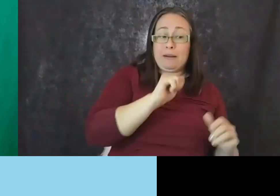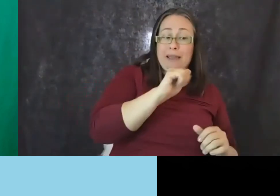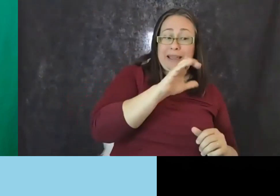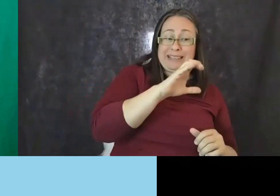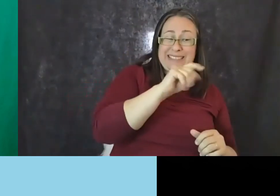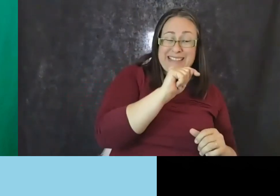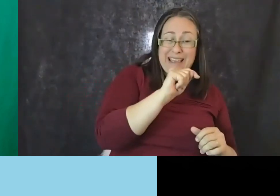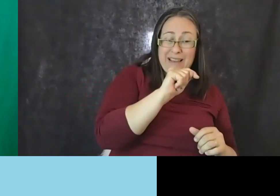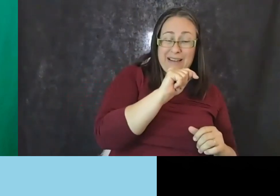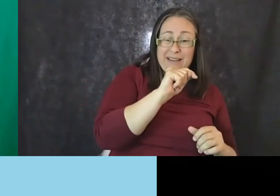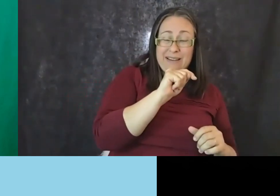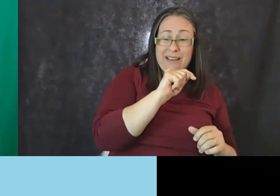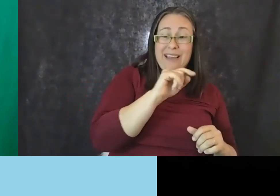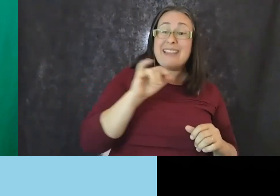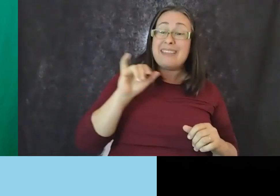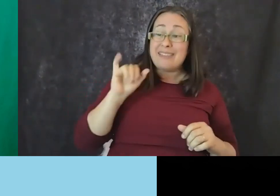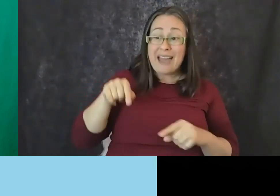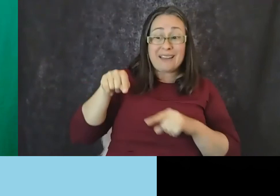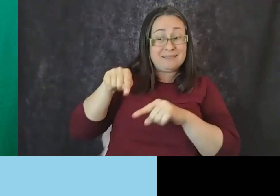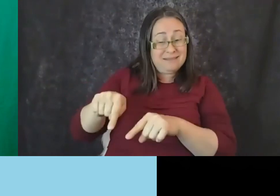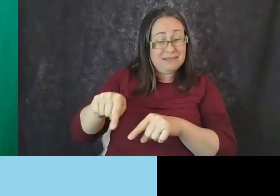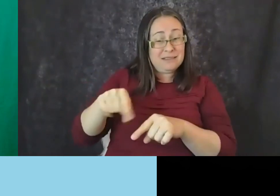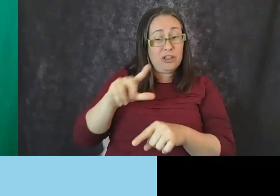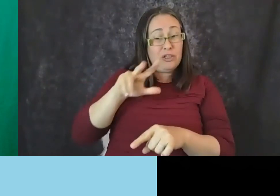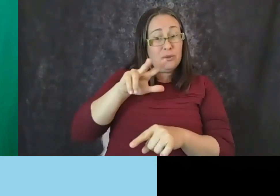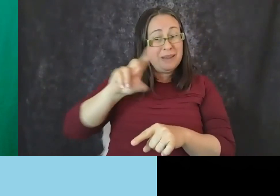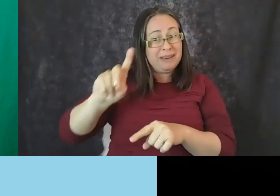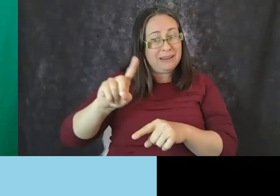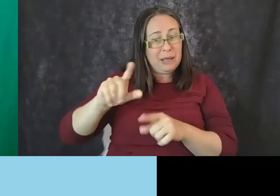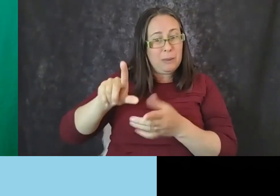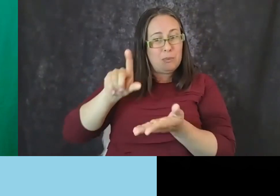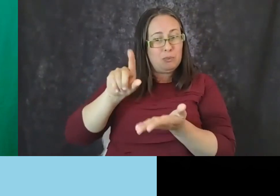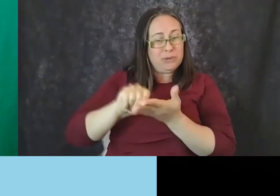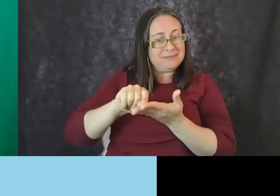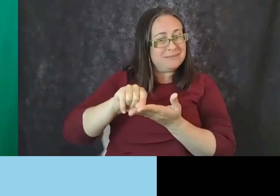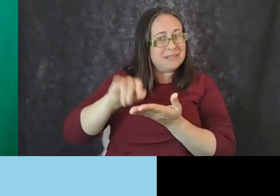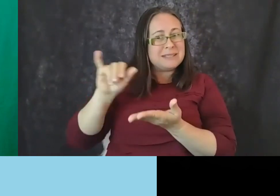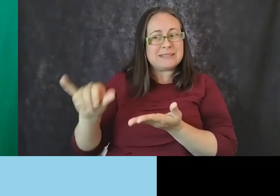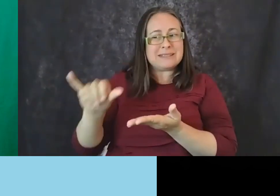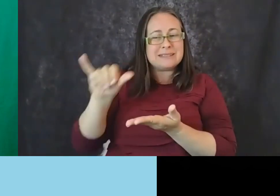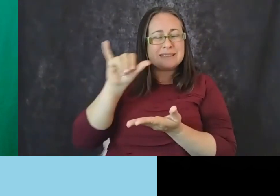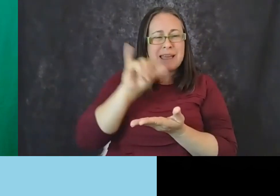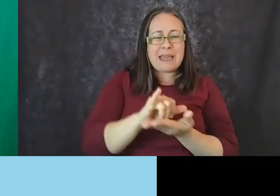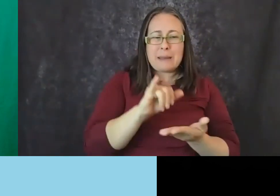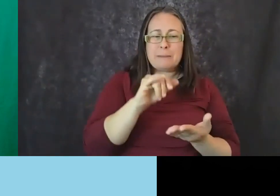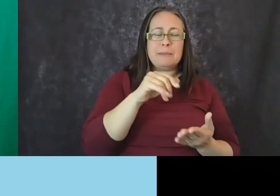That was 3D printed by the same printer that he used for his button and the handle on his wheelchair.